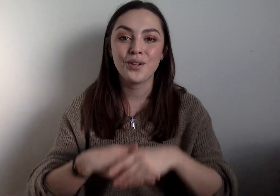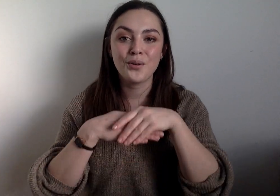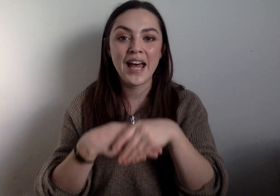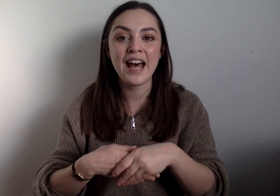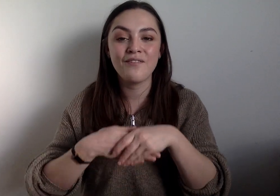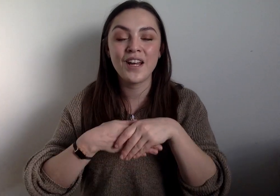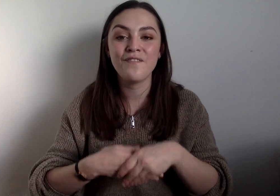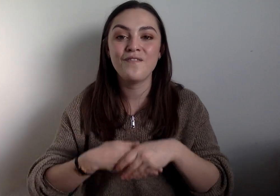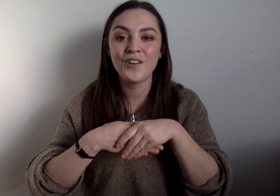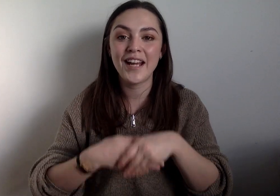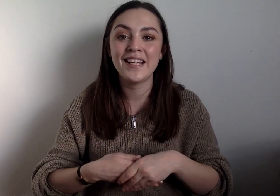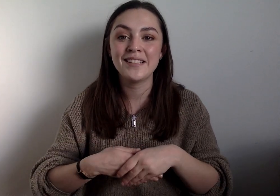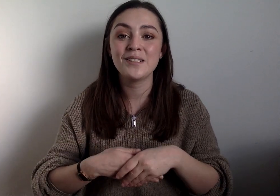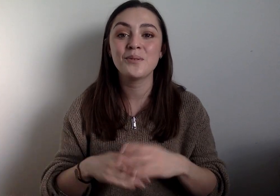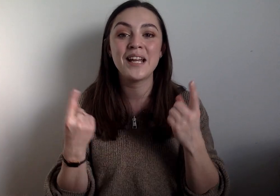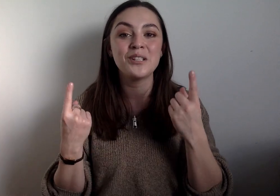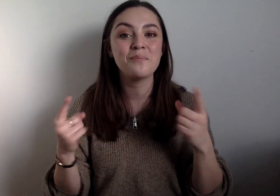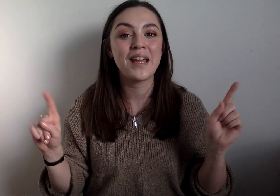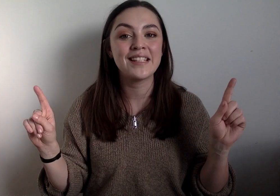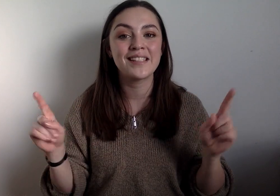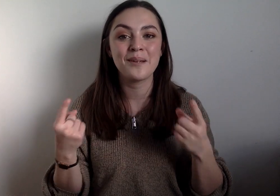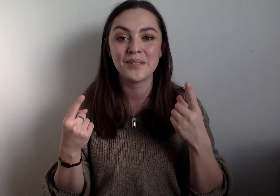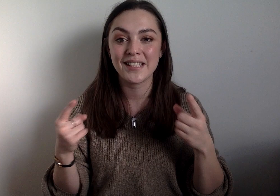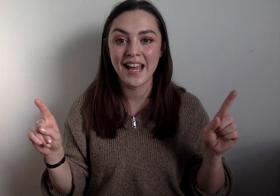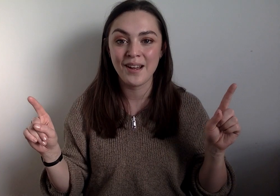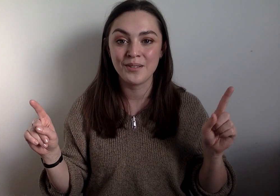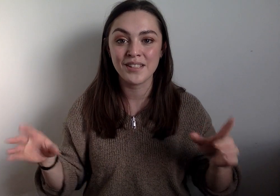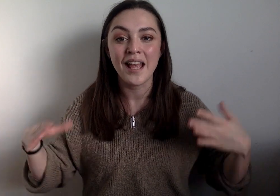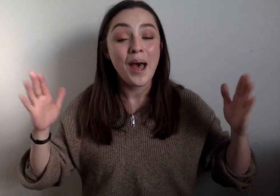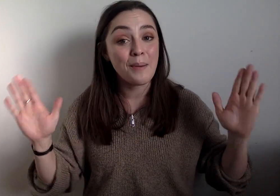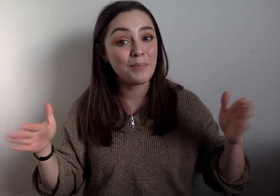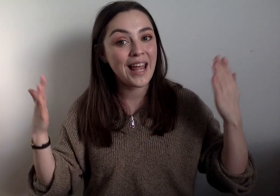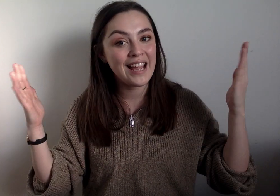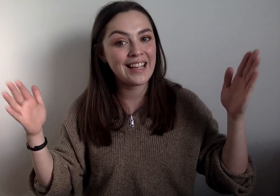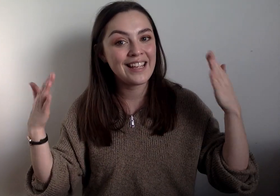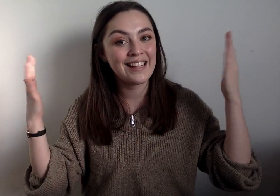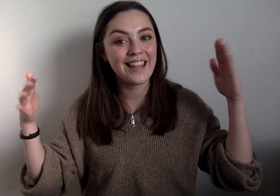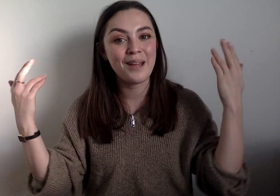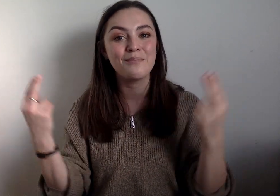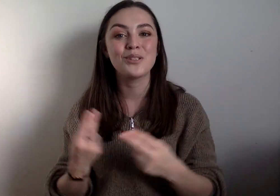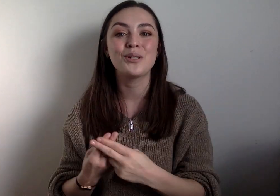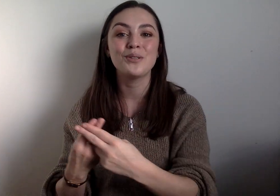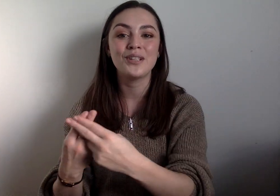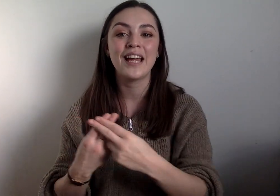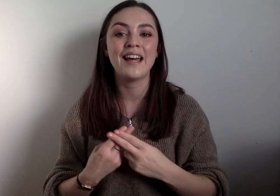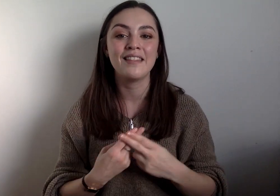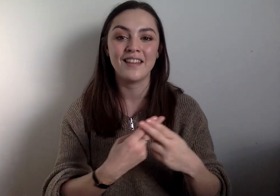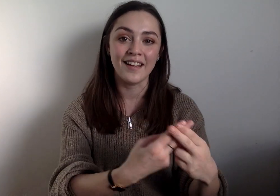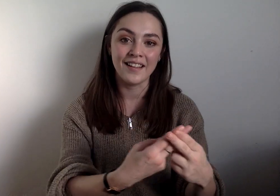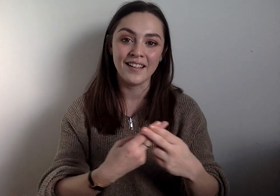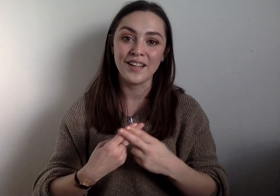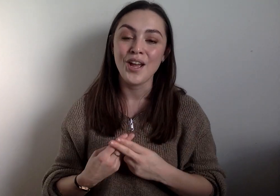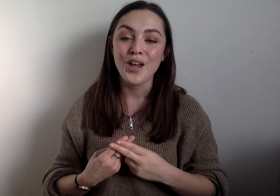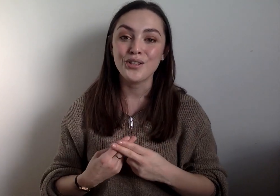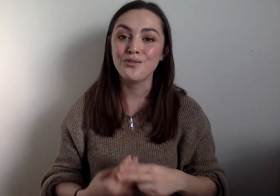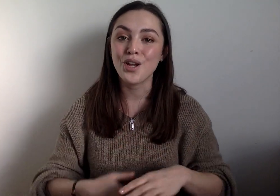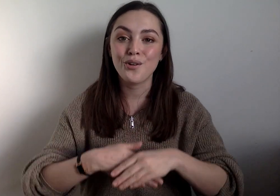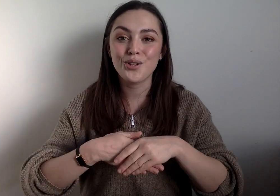you have a friend when you make some sounds and play them together. You know you